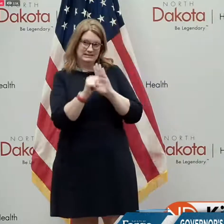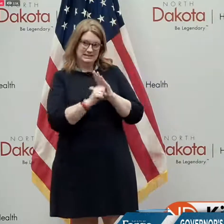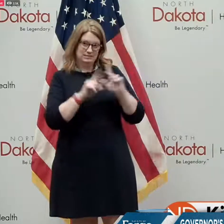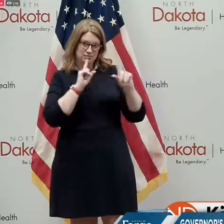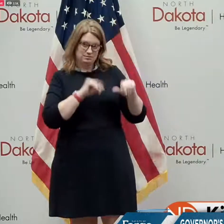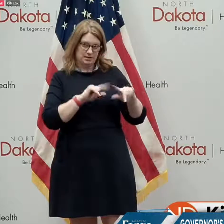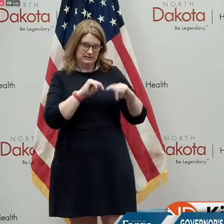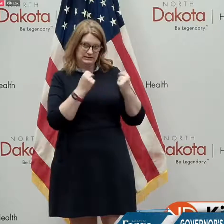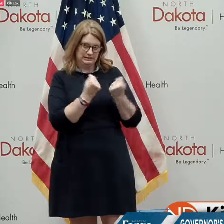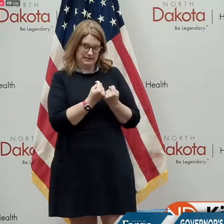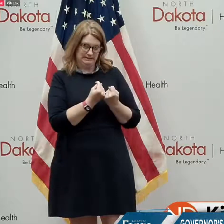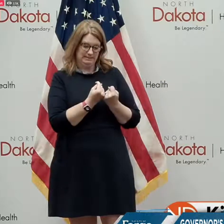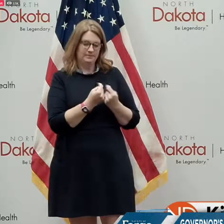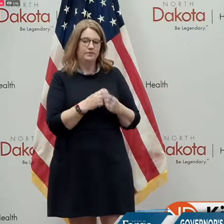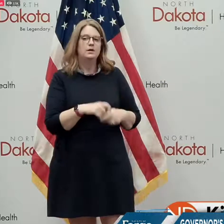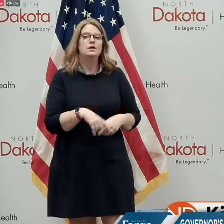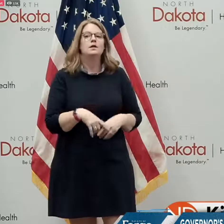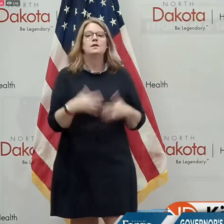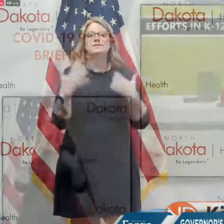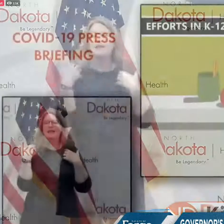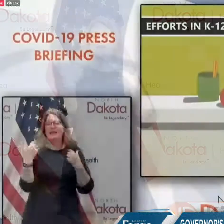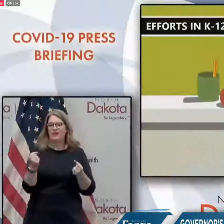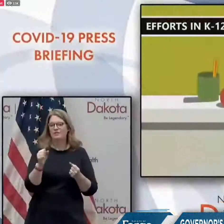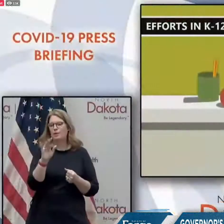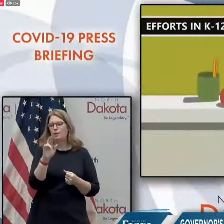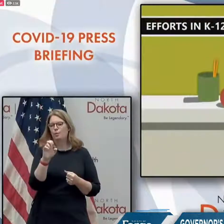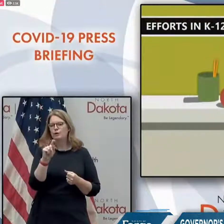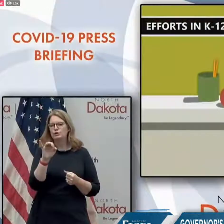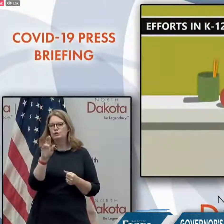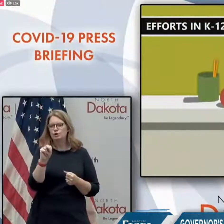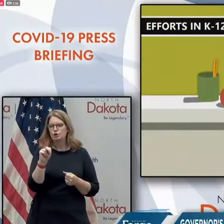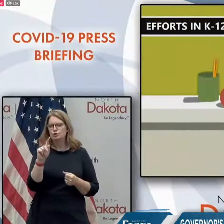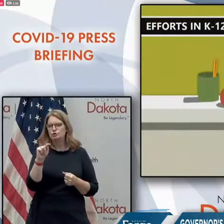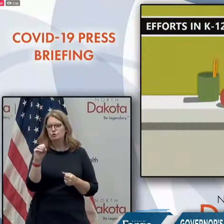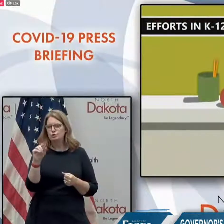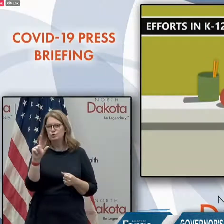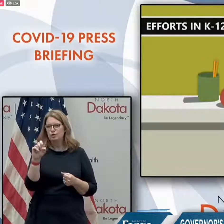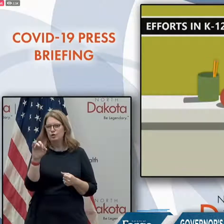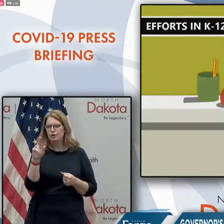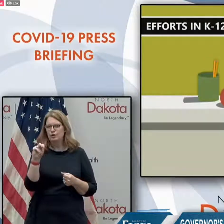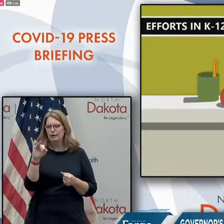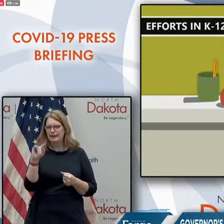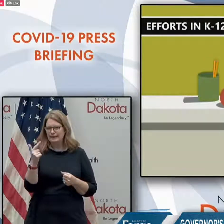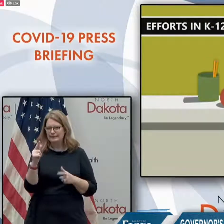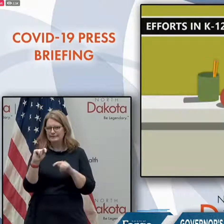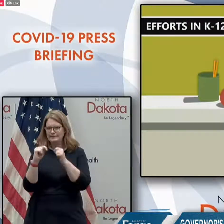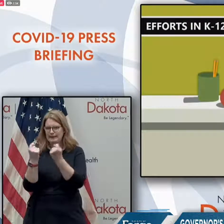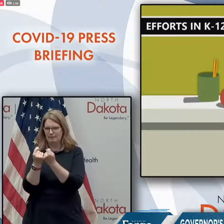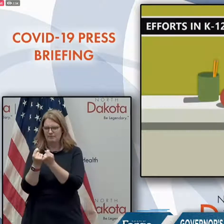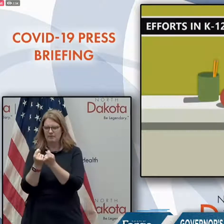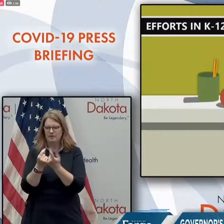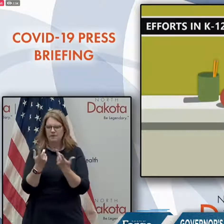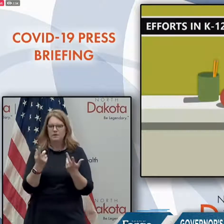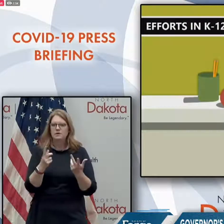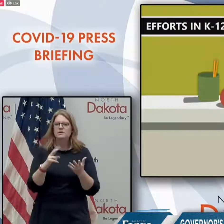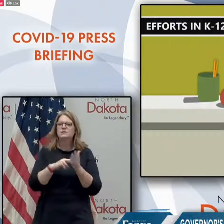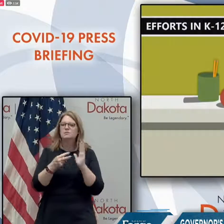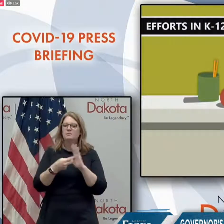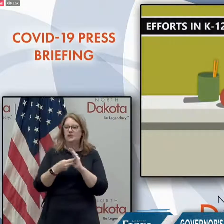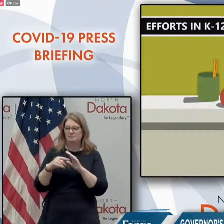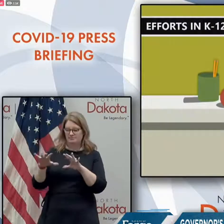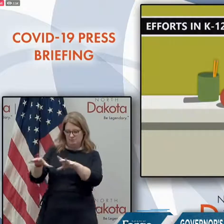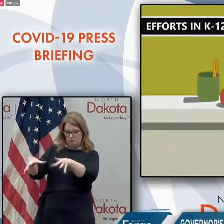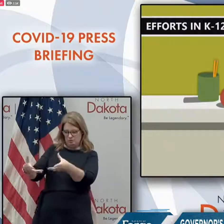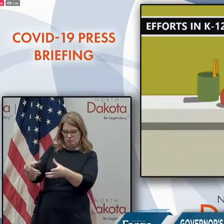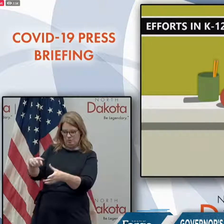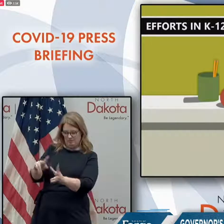needs. The Healthy Return to Learning team is a diverse team of subject matter experts collaborating with